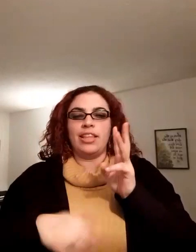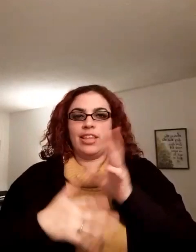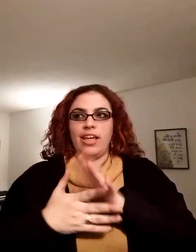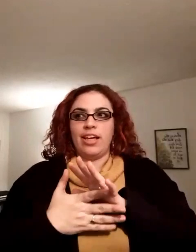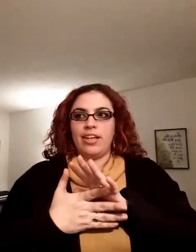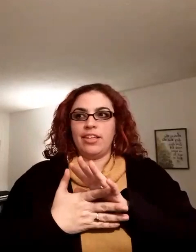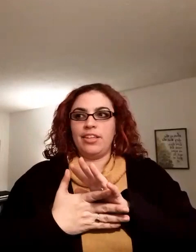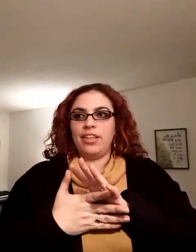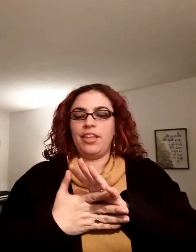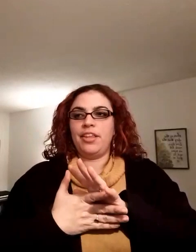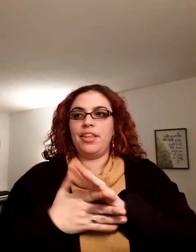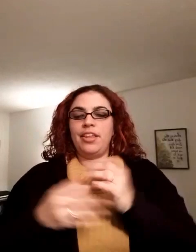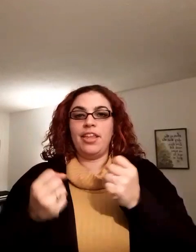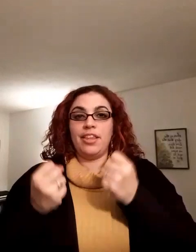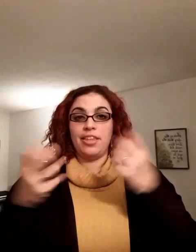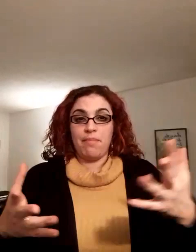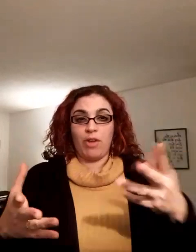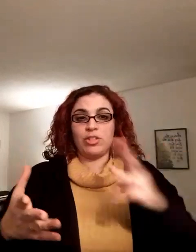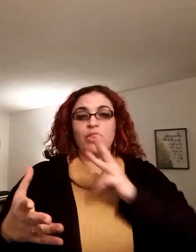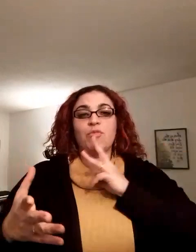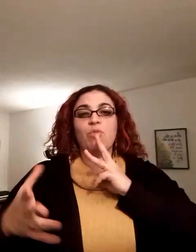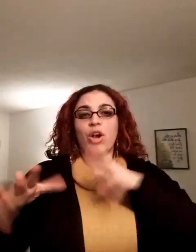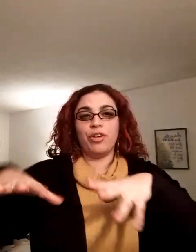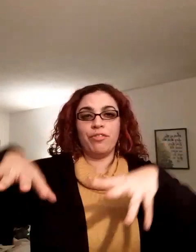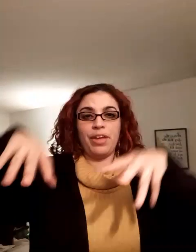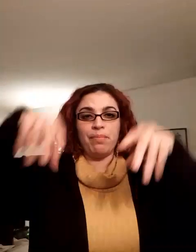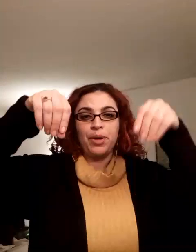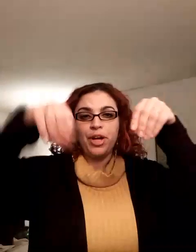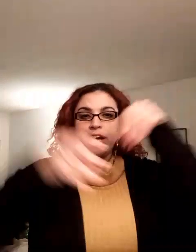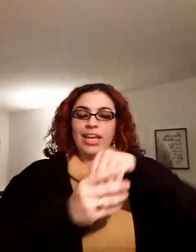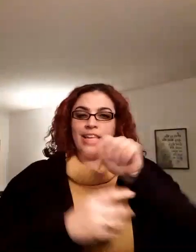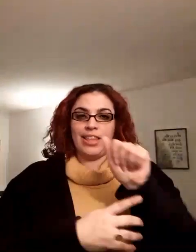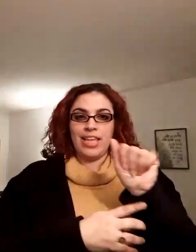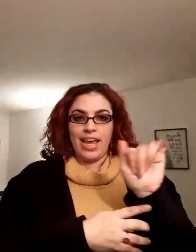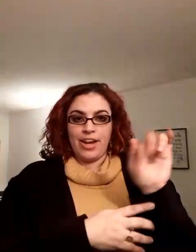And the amount of water vapor in the air.